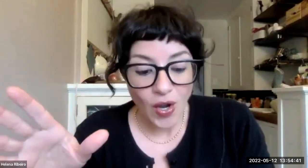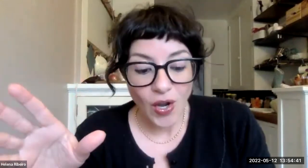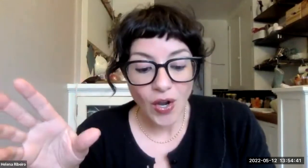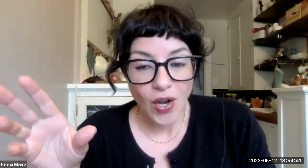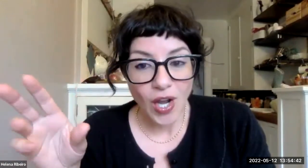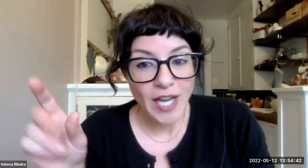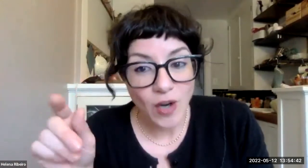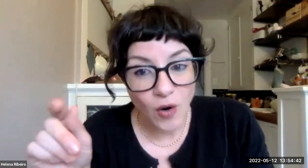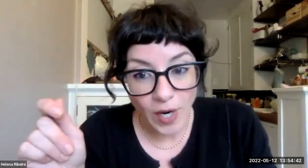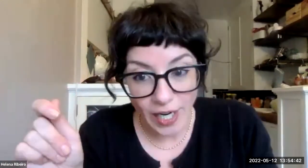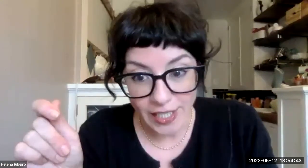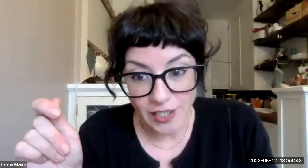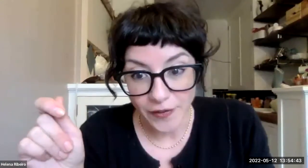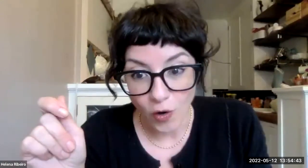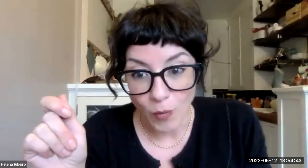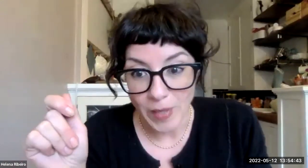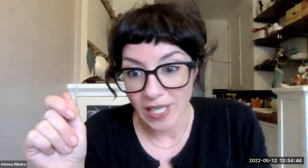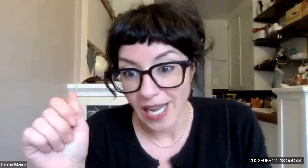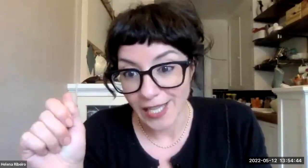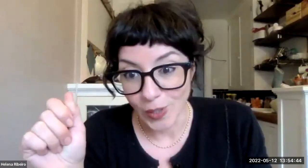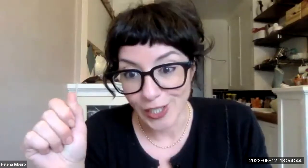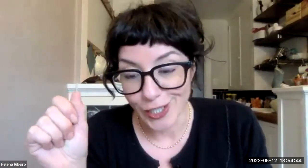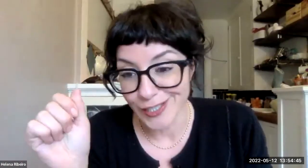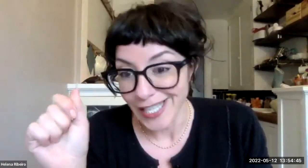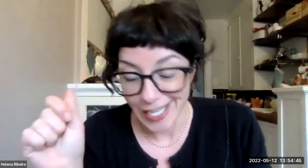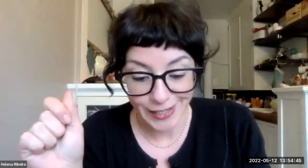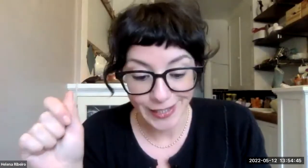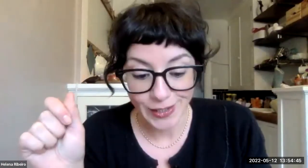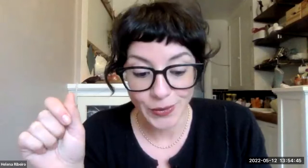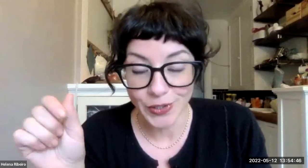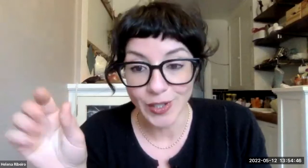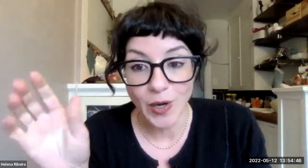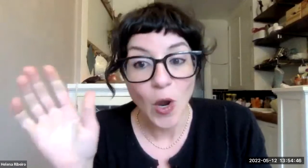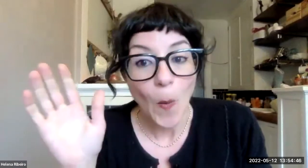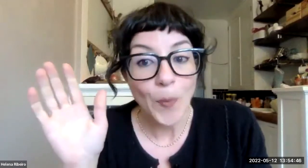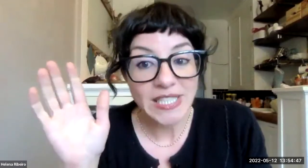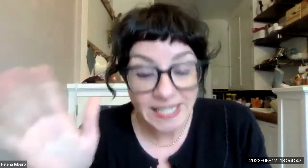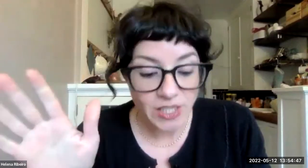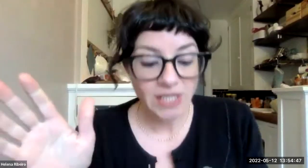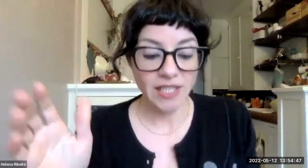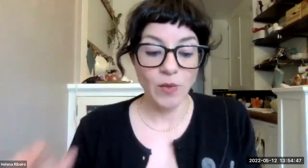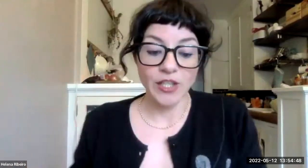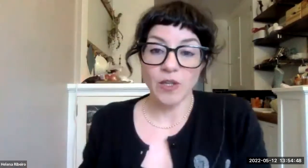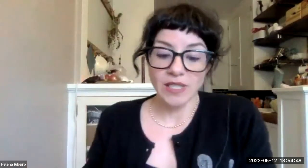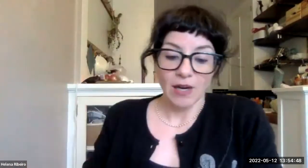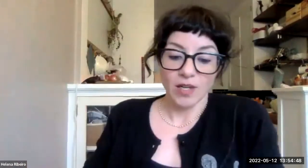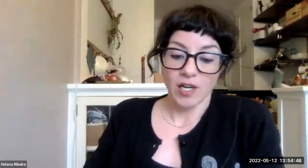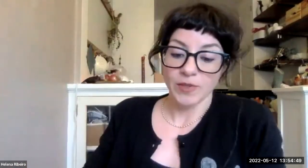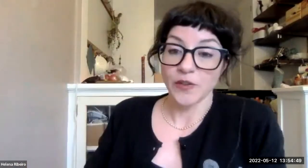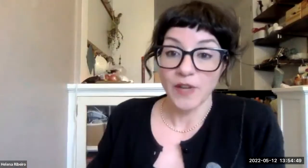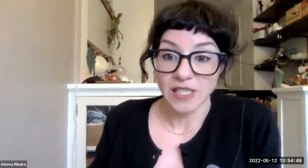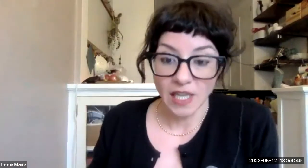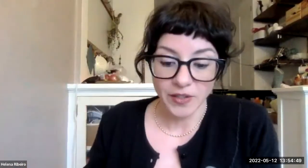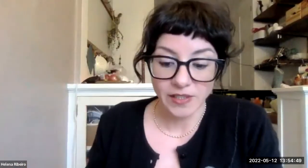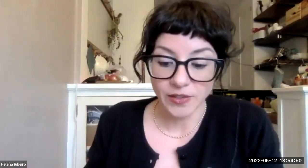Now, I know we're in a difficult moment as workers in this institution. But seriously, when I show this outcome